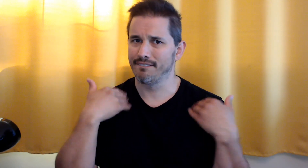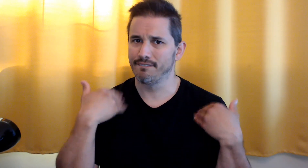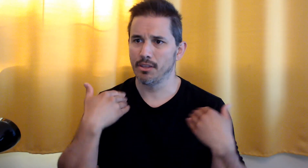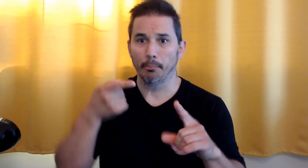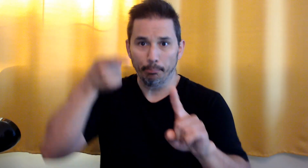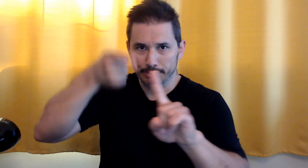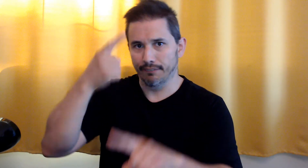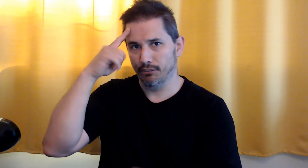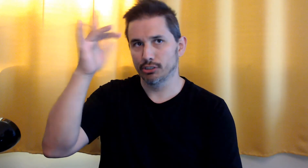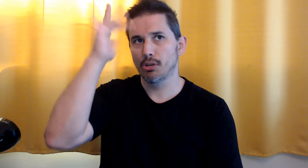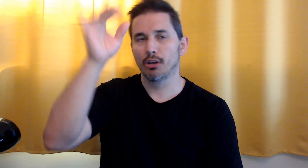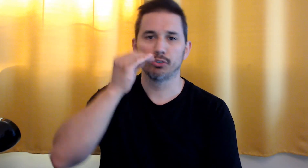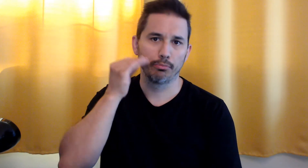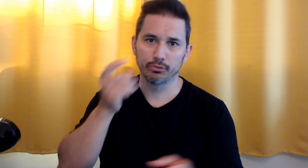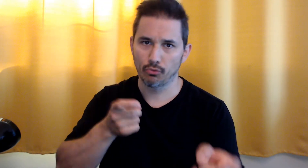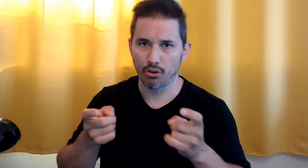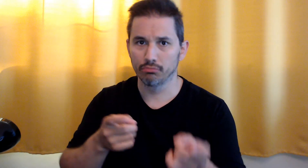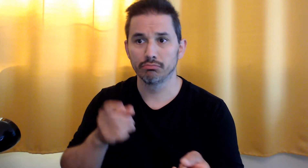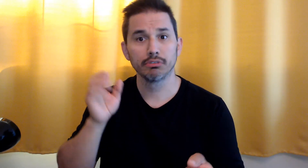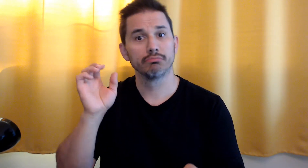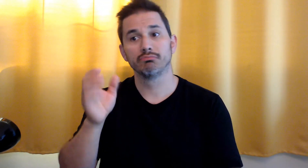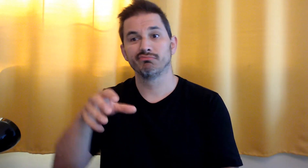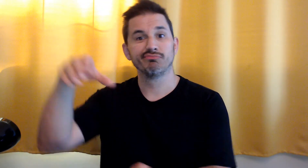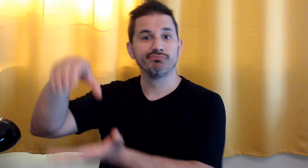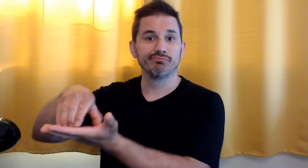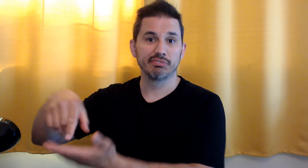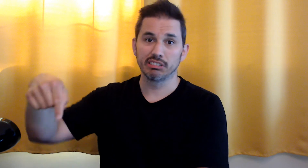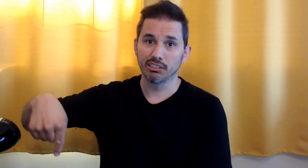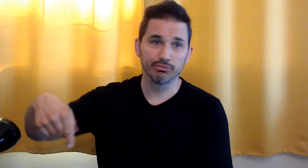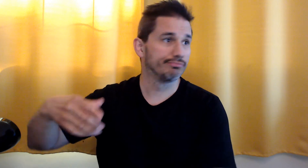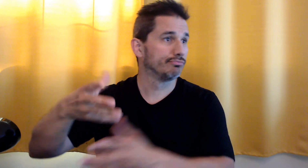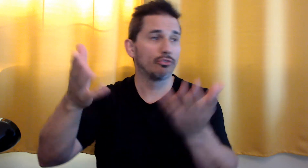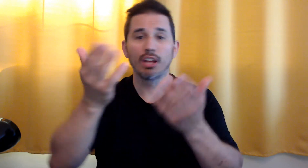it's made specifically for smart home functionality.